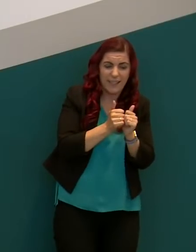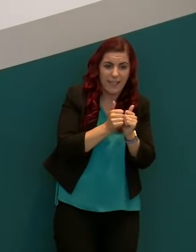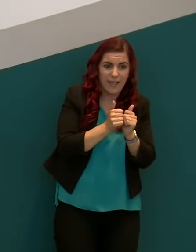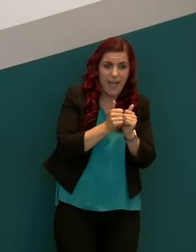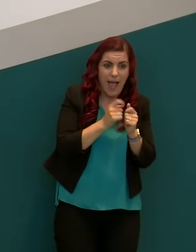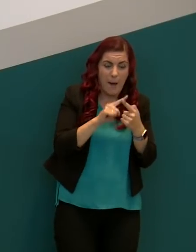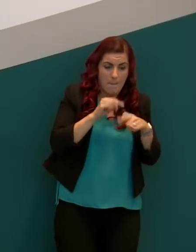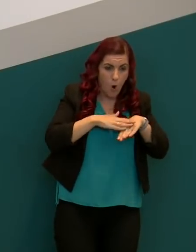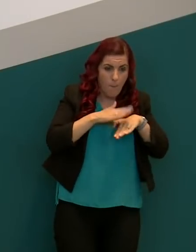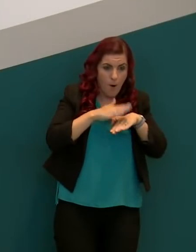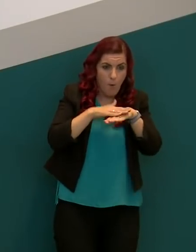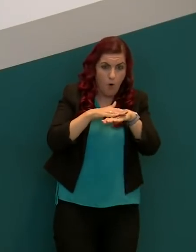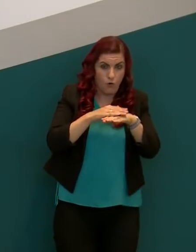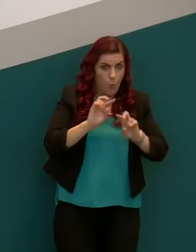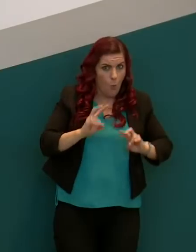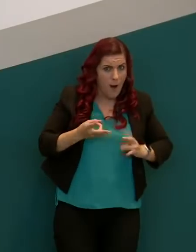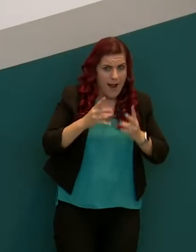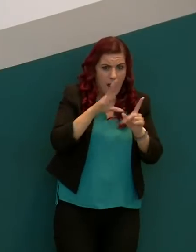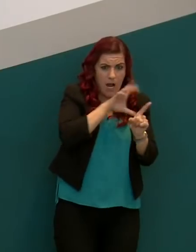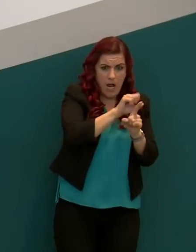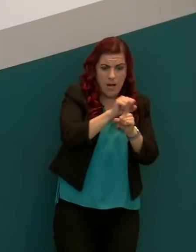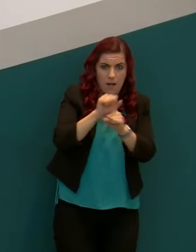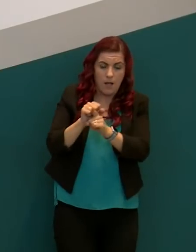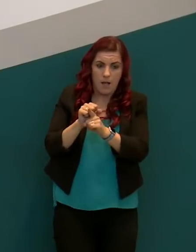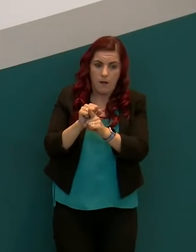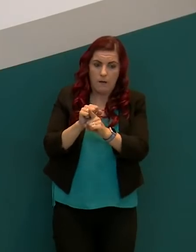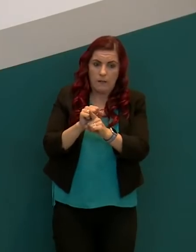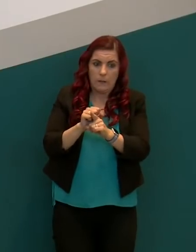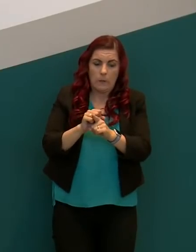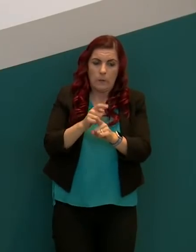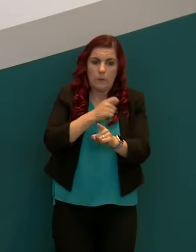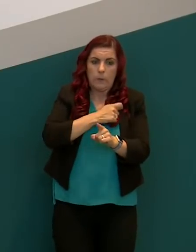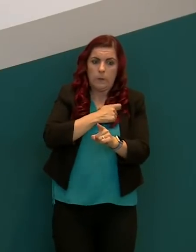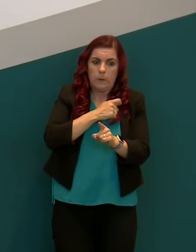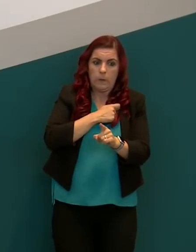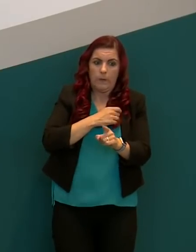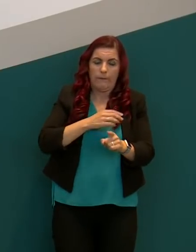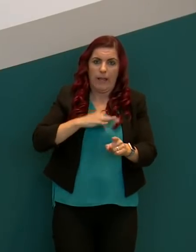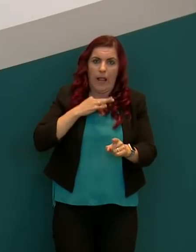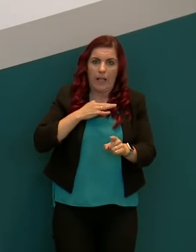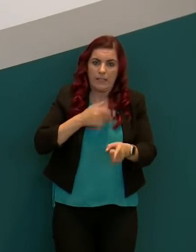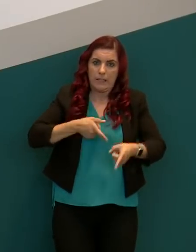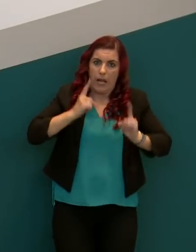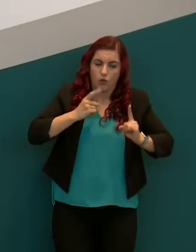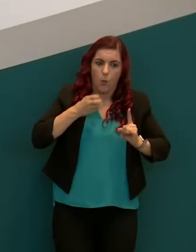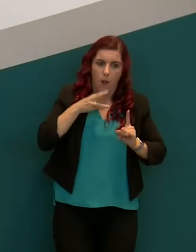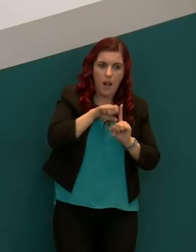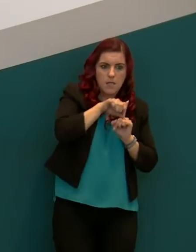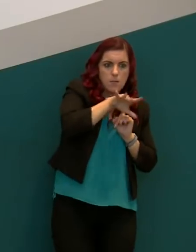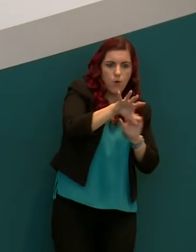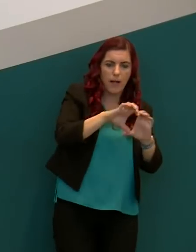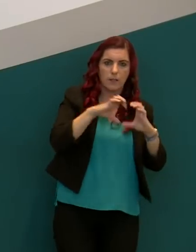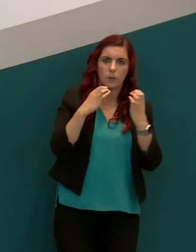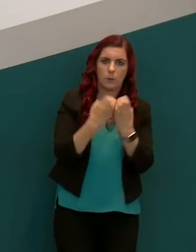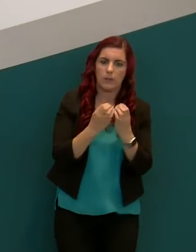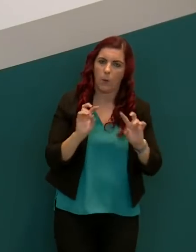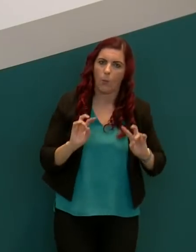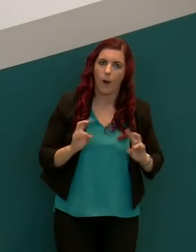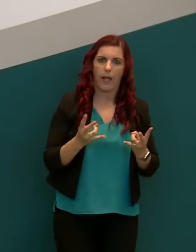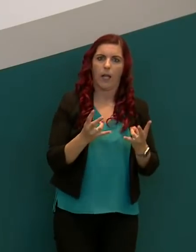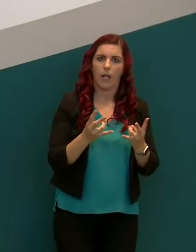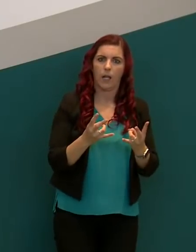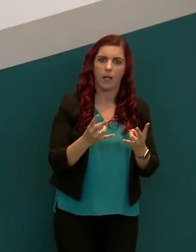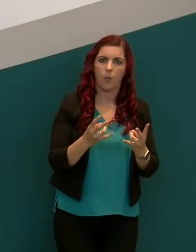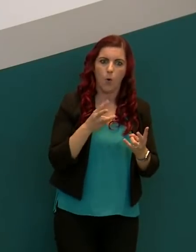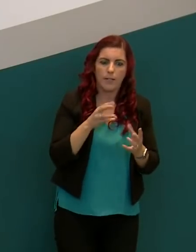emerging rapidly pointed to a situation which, if it continued on that trajectory, would have made community transmission